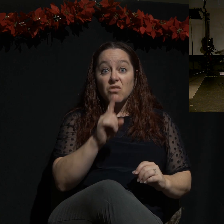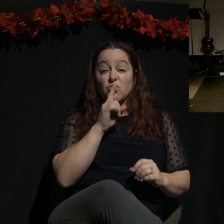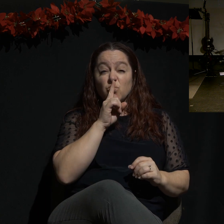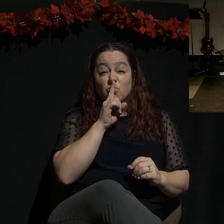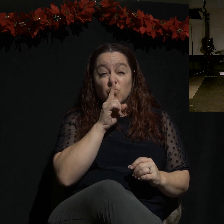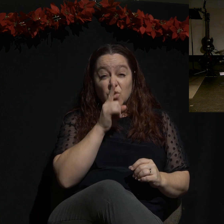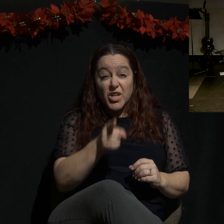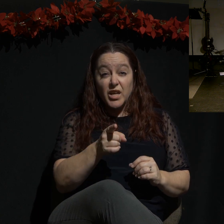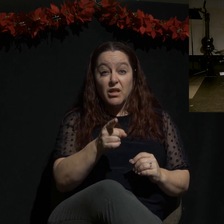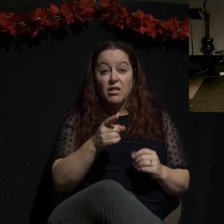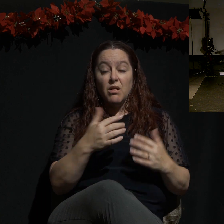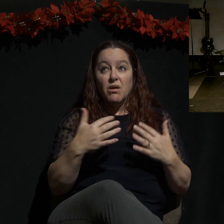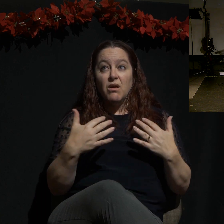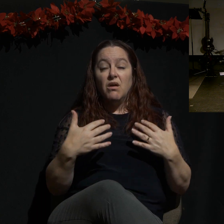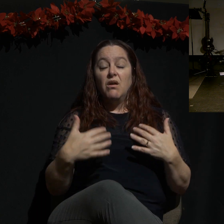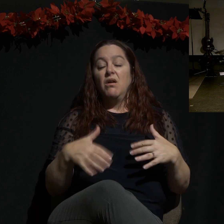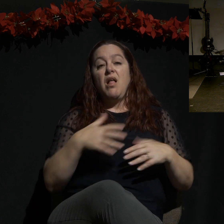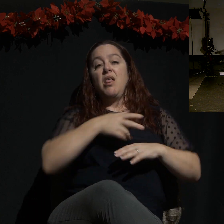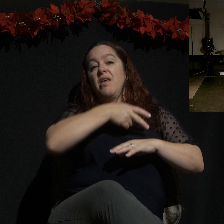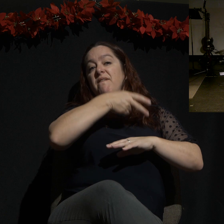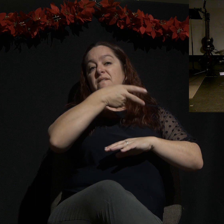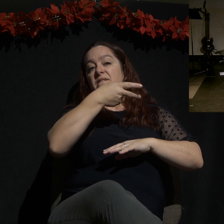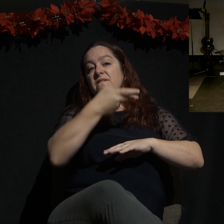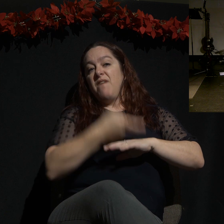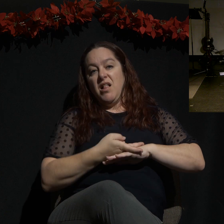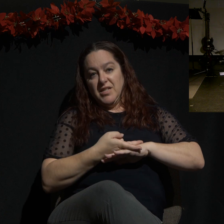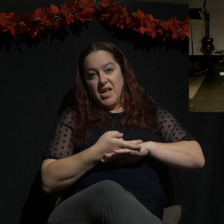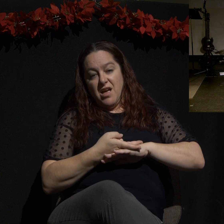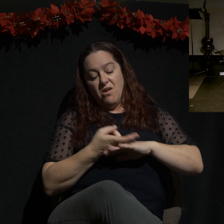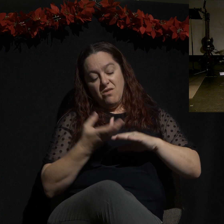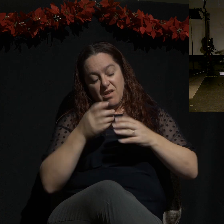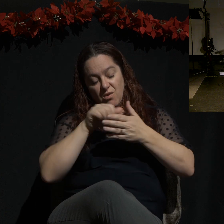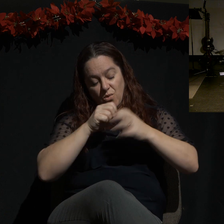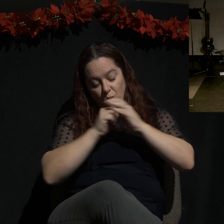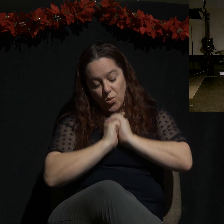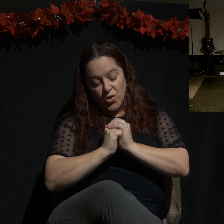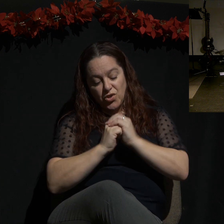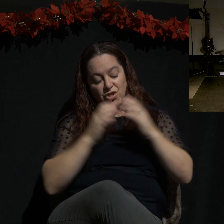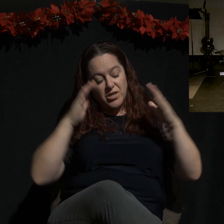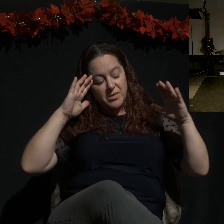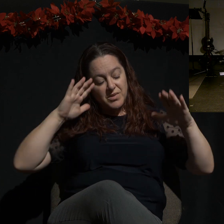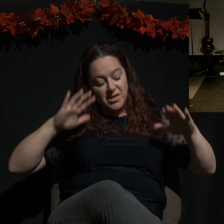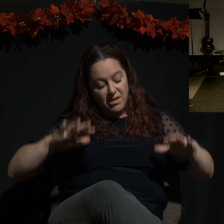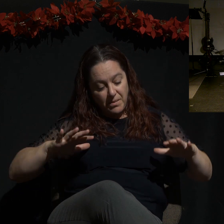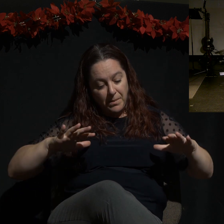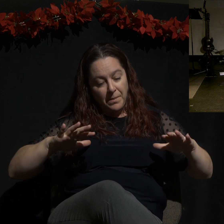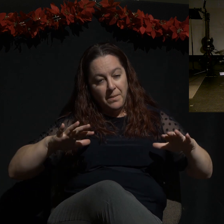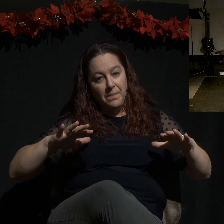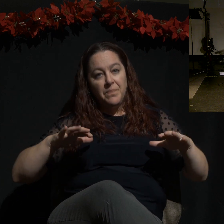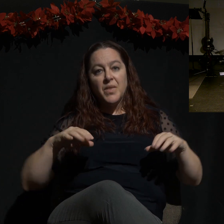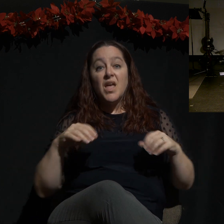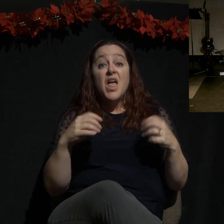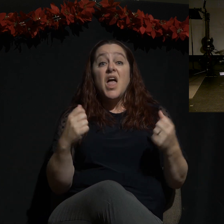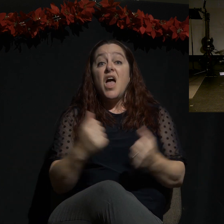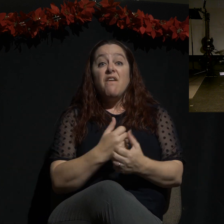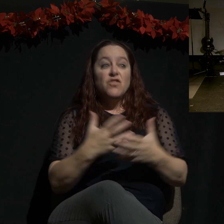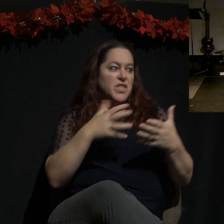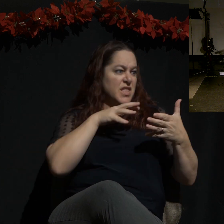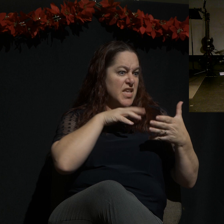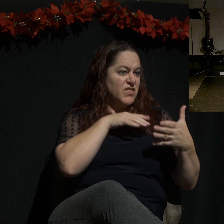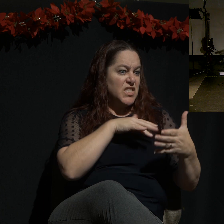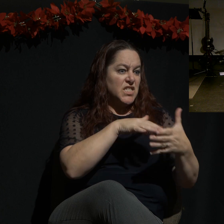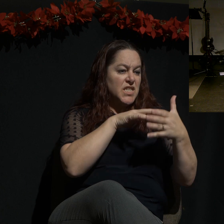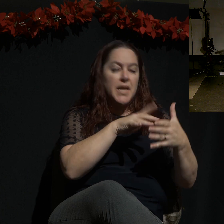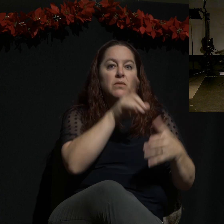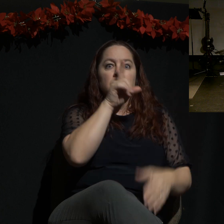And they fell down and they worshiped him. In all the stuff that they had studied,